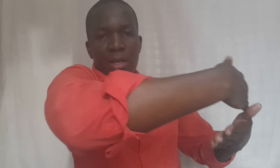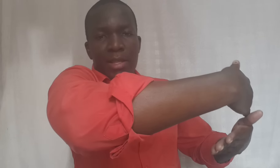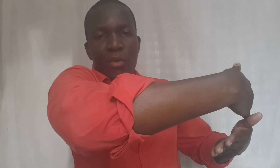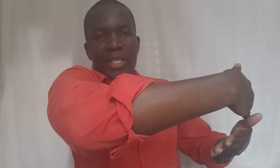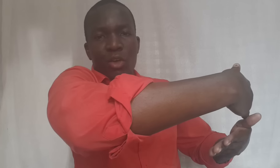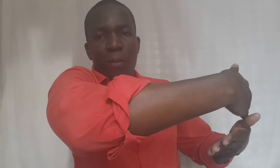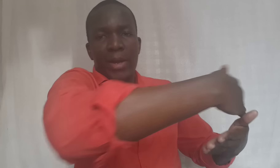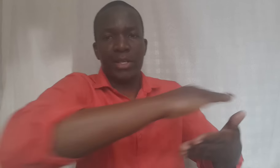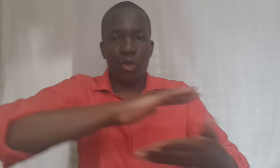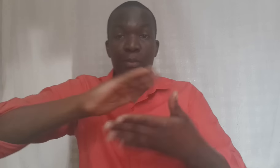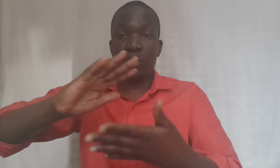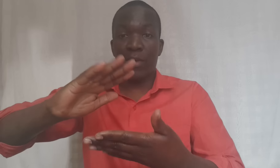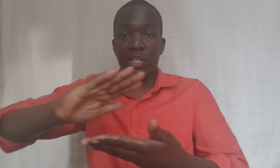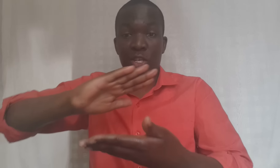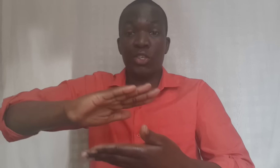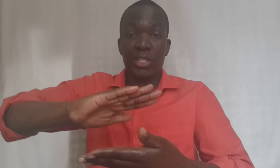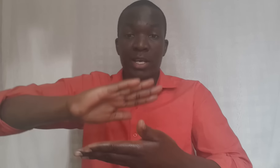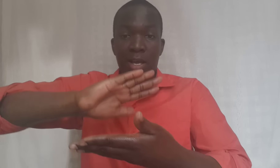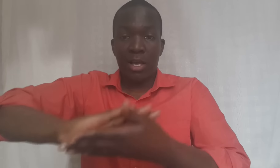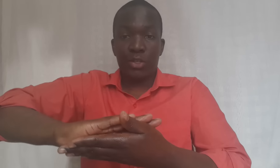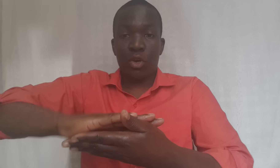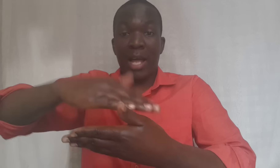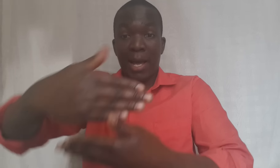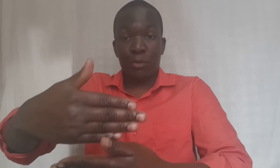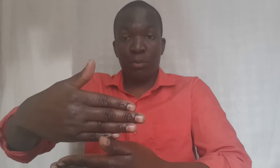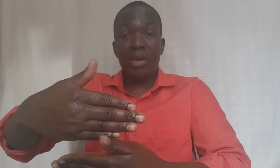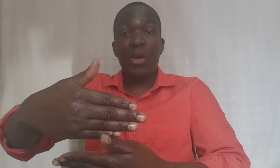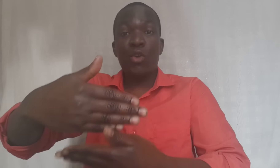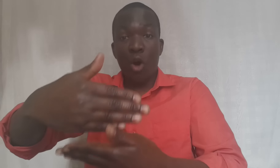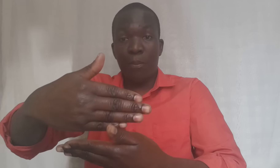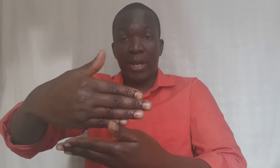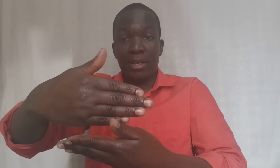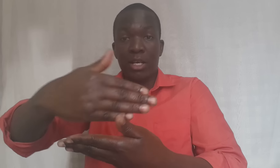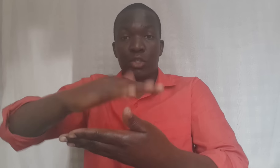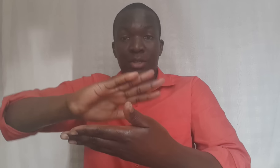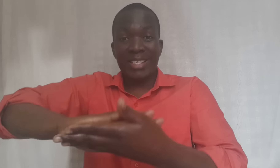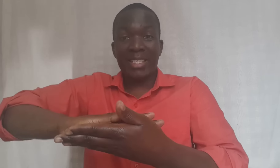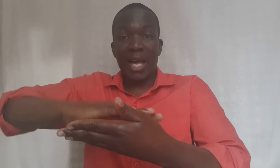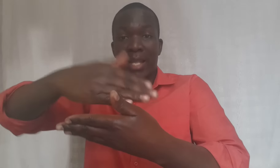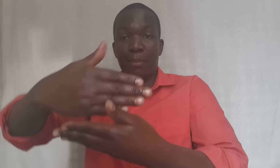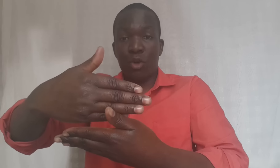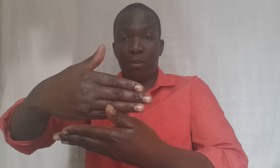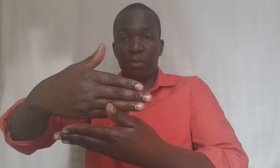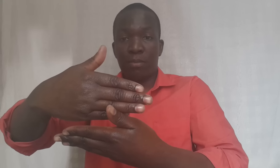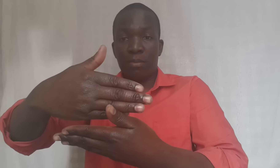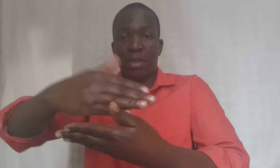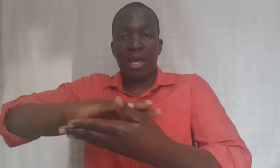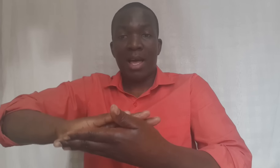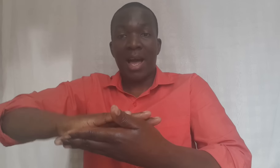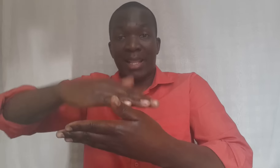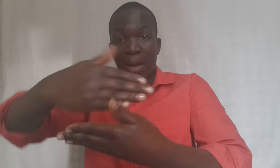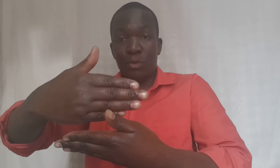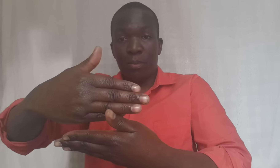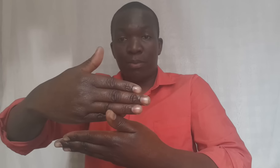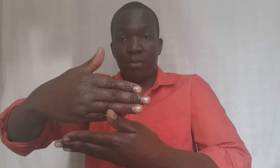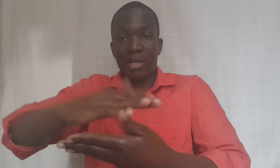the way it's opened. So place of articulation is here. So a laptop, the way you open. So this is a laptop. A laptop, that's